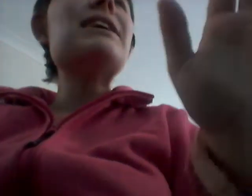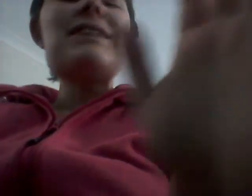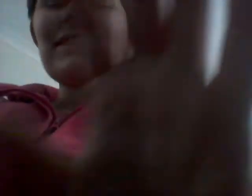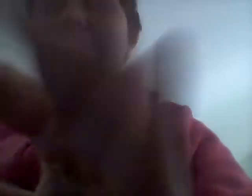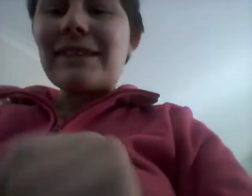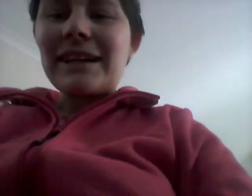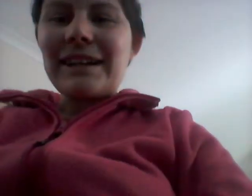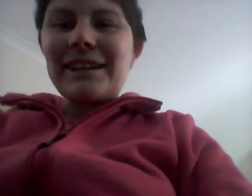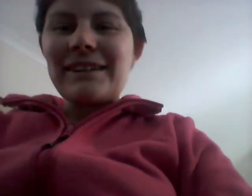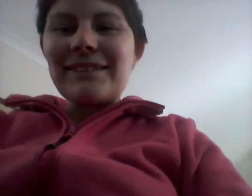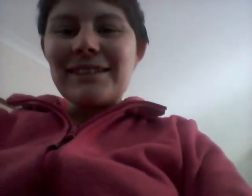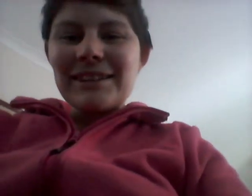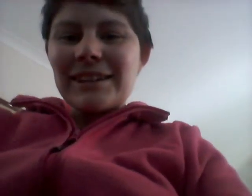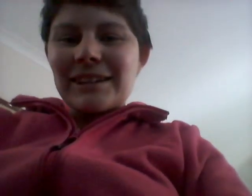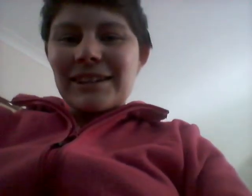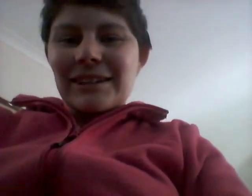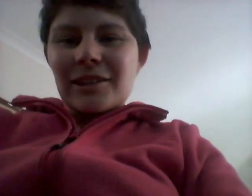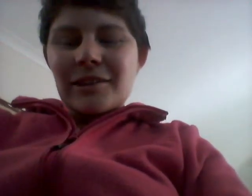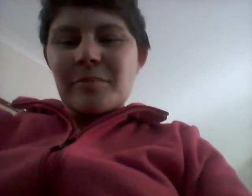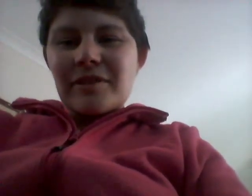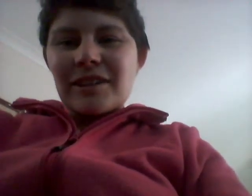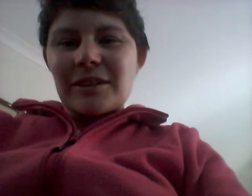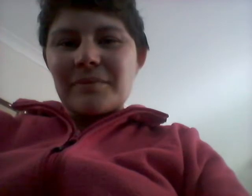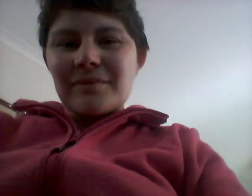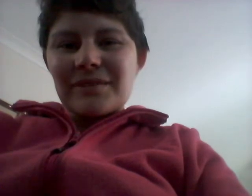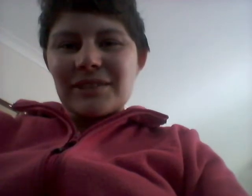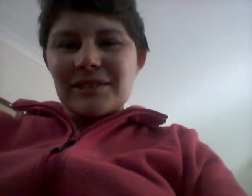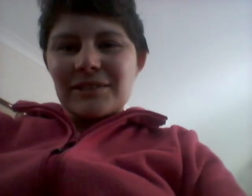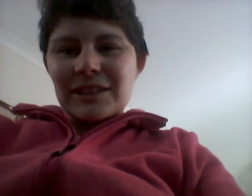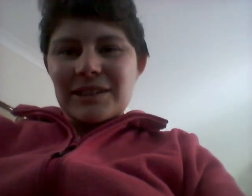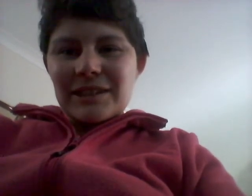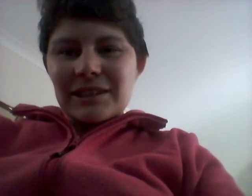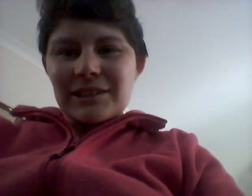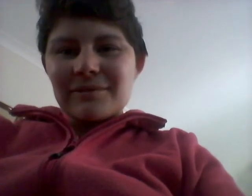easy. Wow. Thank you so much for showing them to me. I'd seen that.